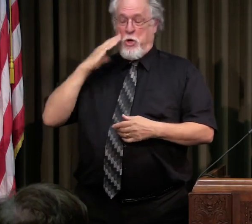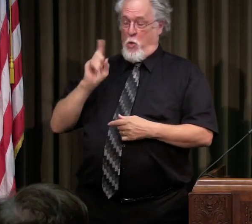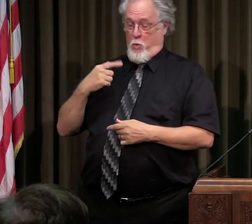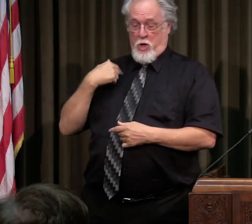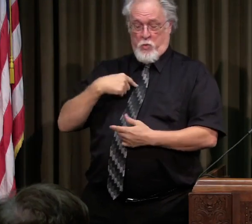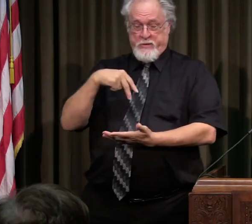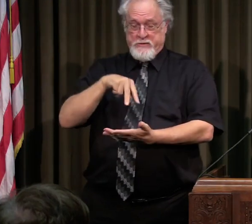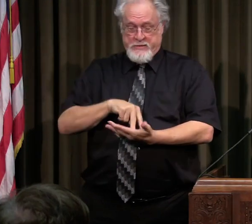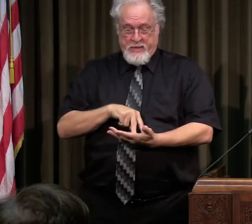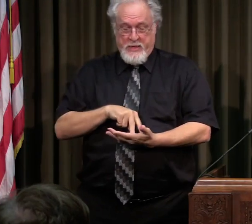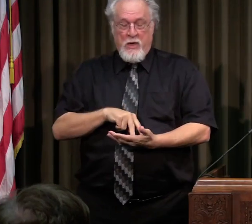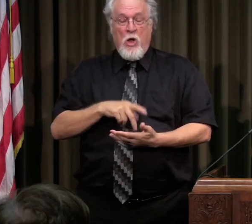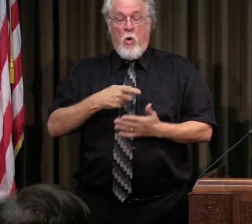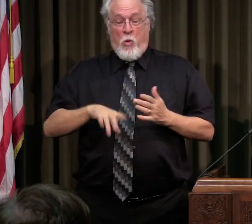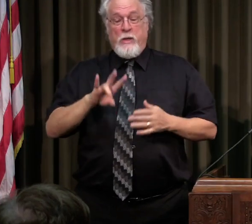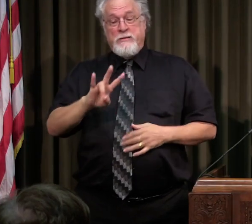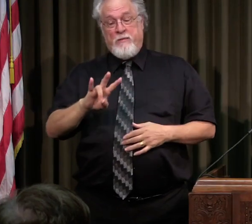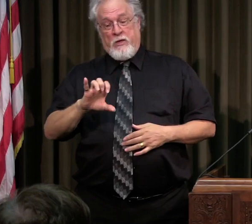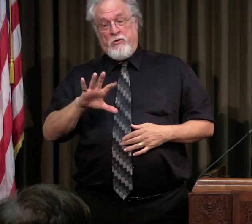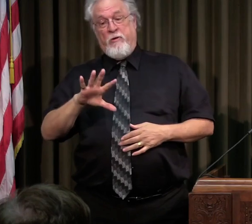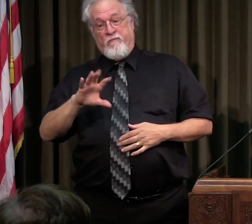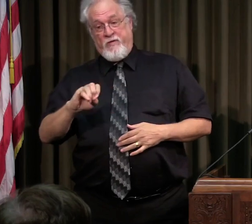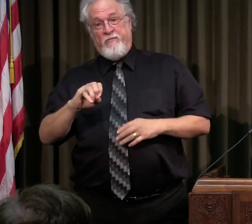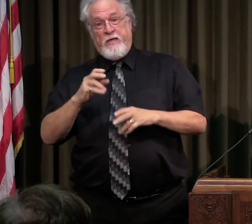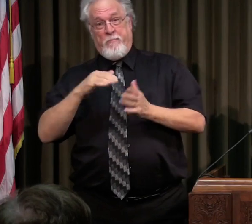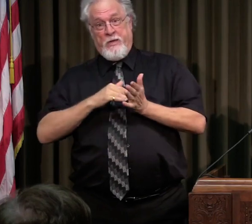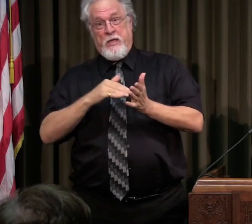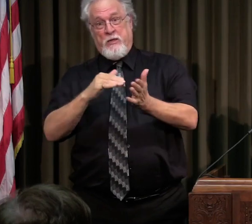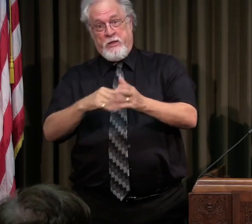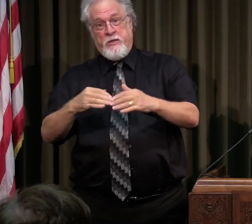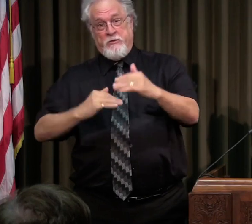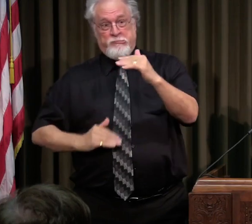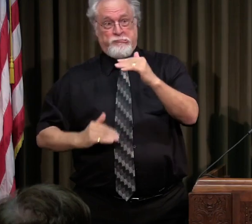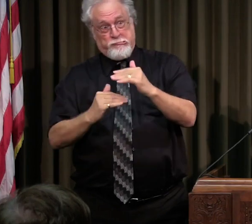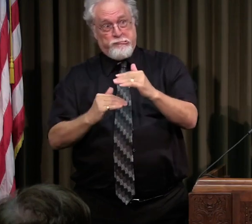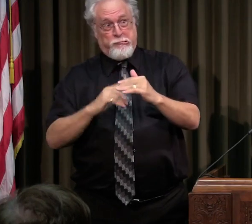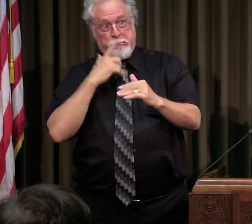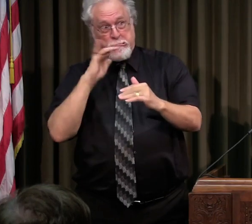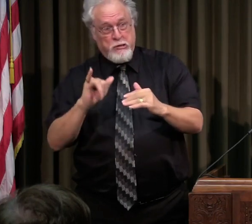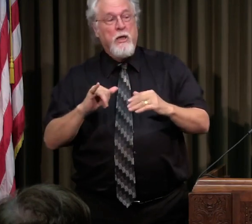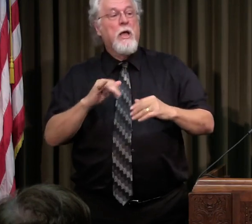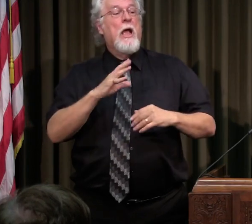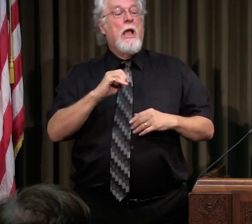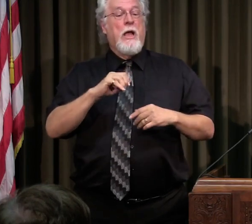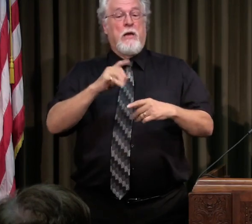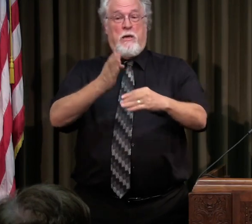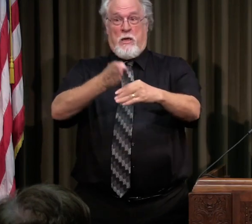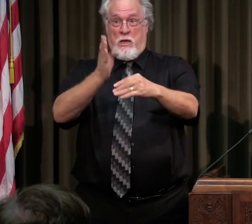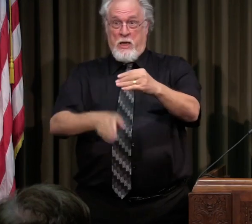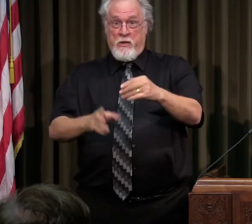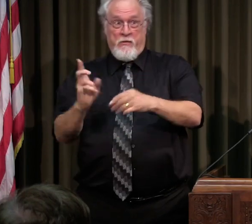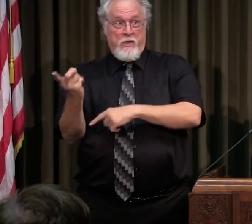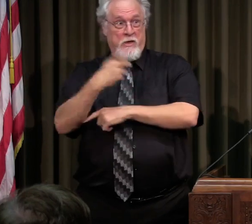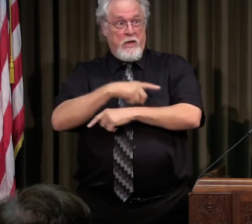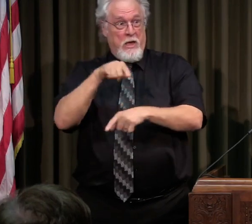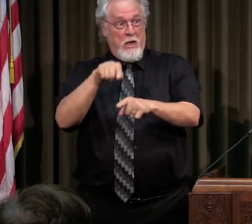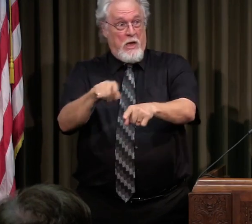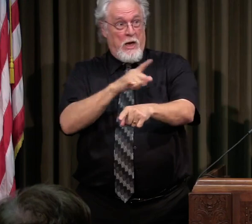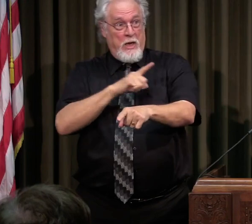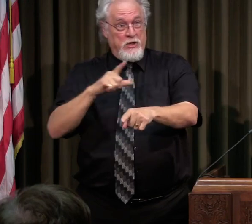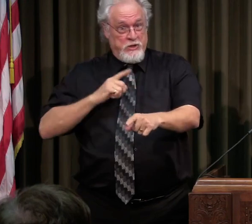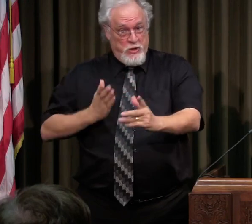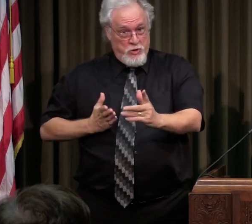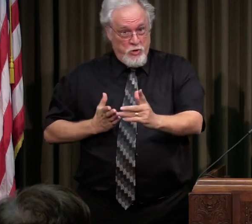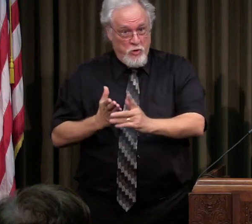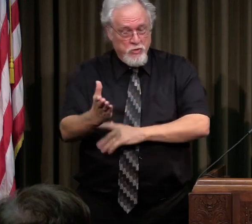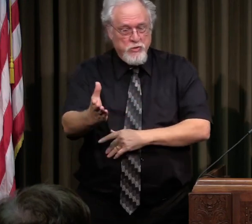know what $750 million short looks like. And I think at the end of the day, when the legislature goes through that process, they're going to